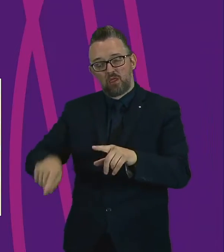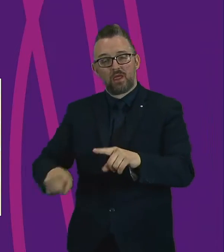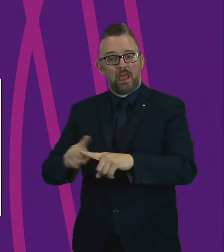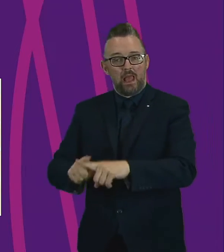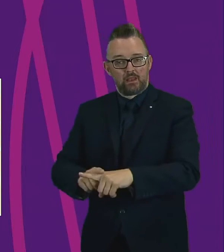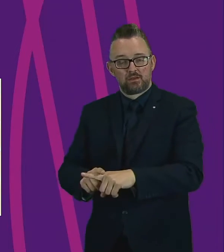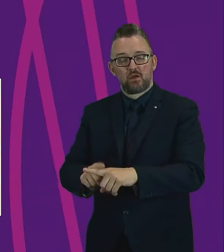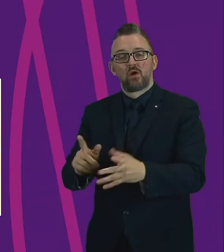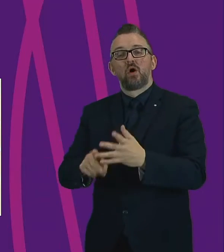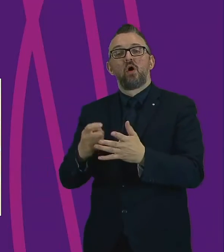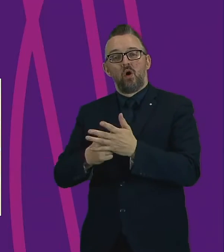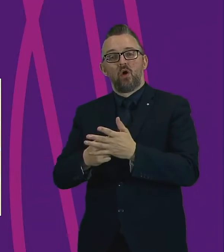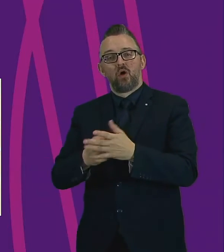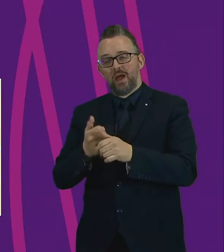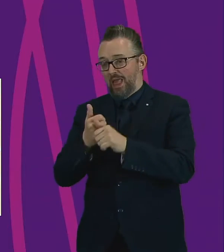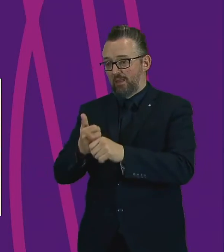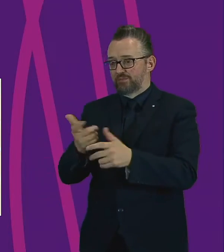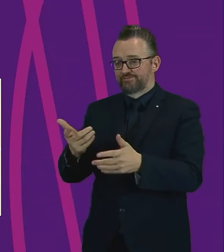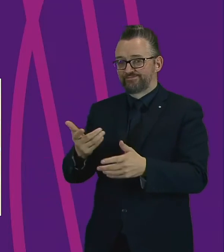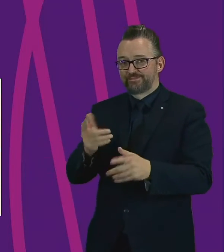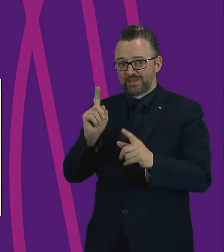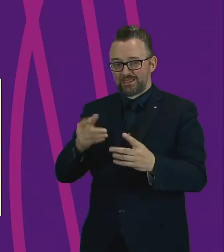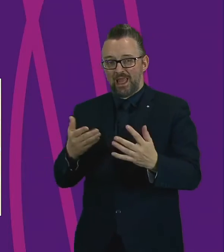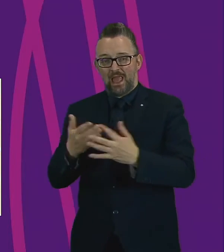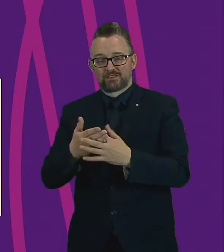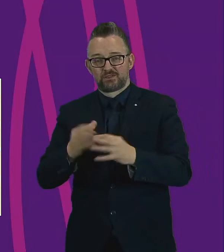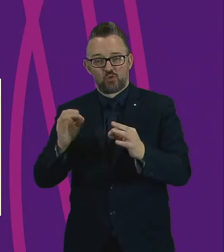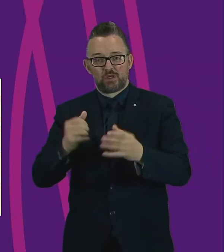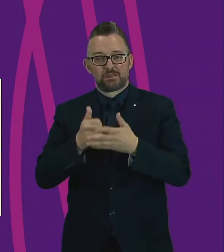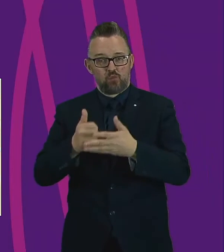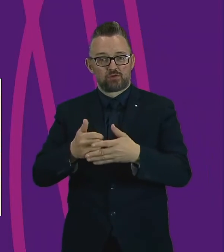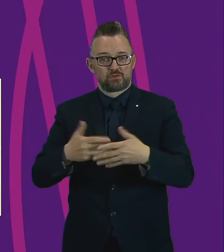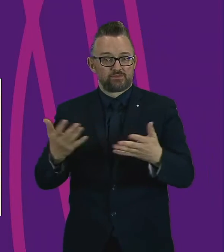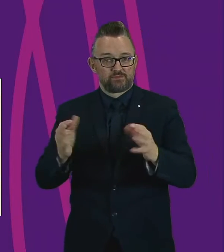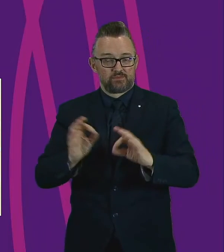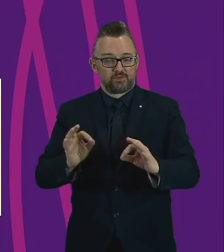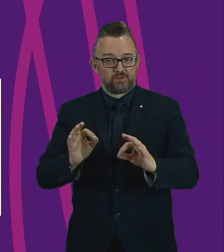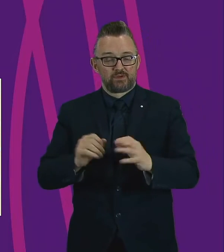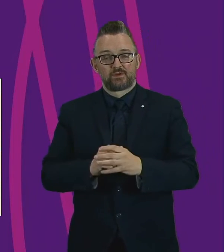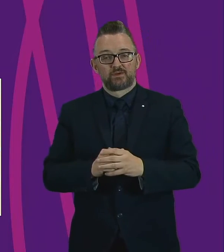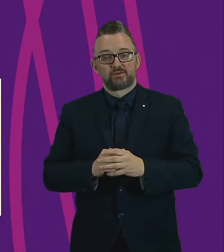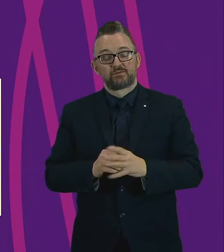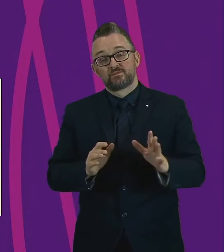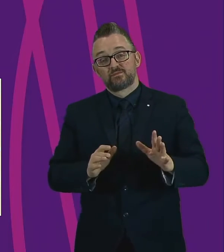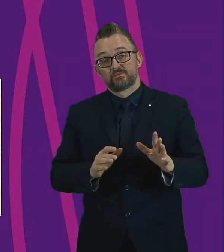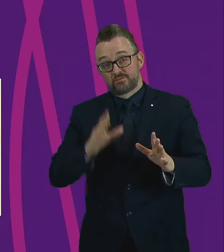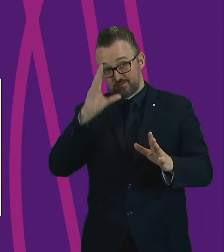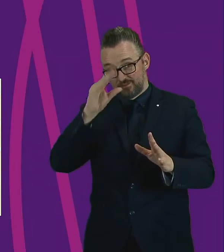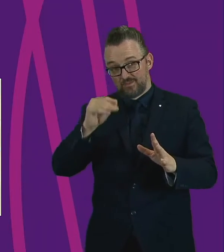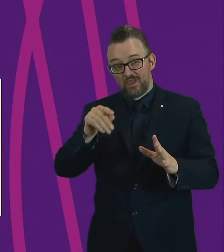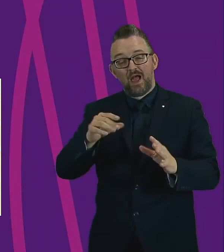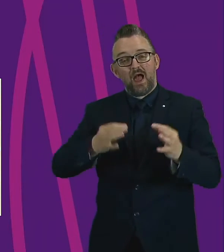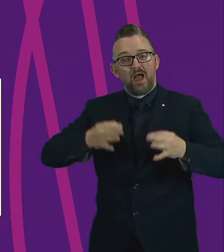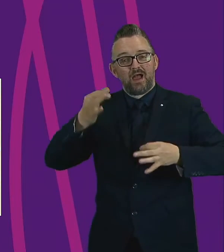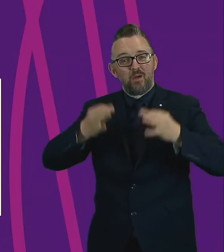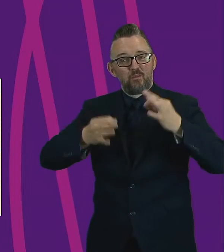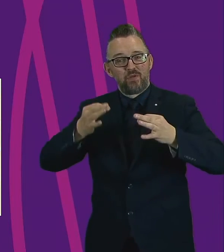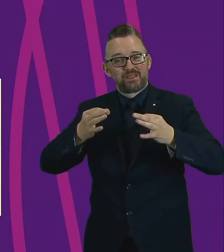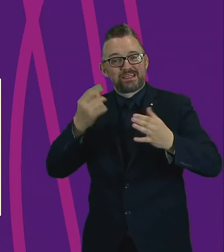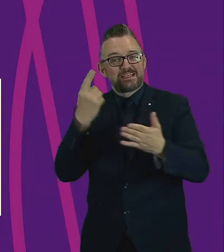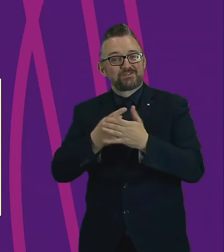or helping those businesses who could not access any support whatsoever. And we can't ignore the fact that political decisions taken in the health